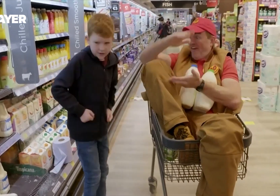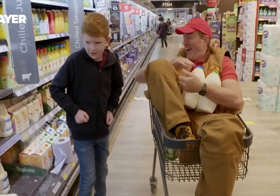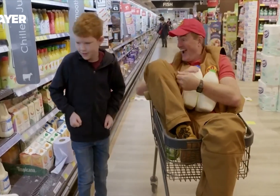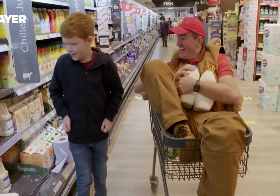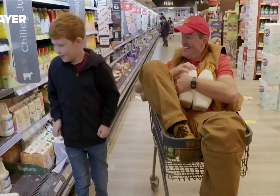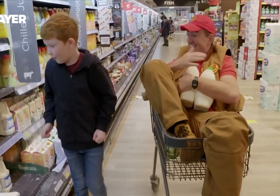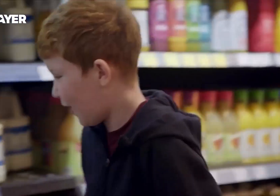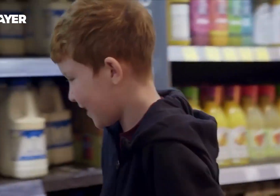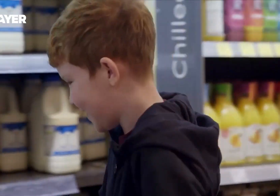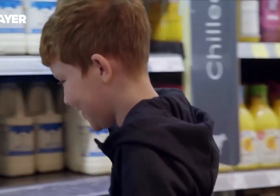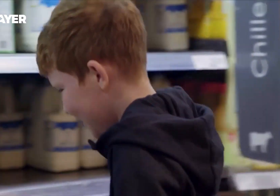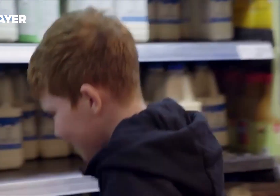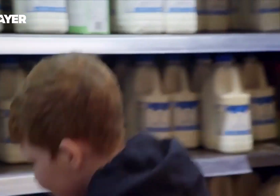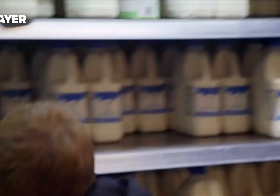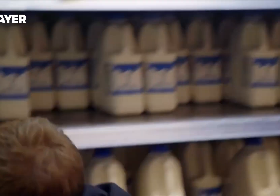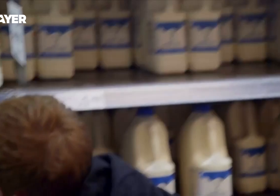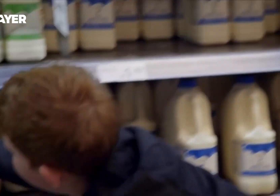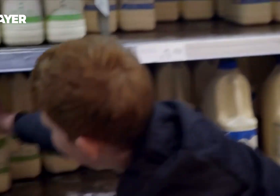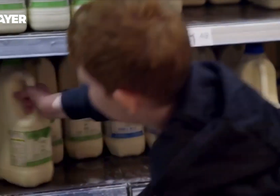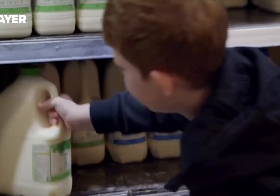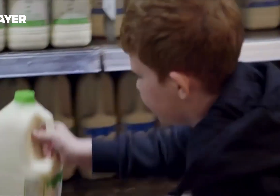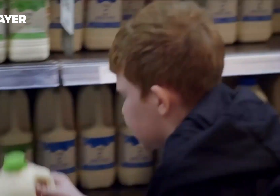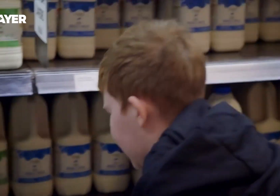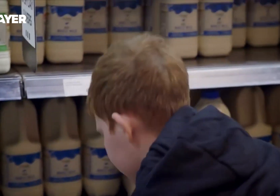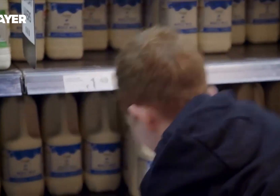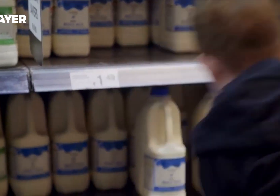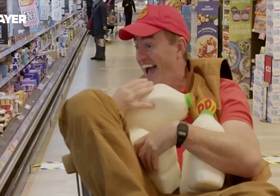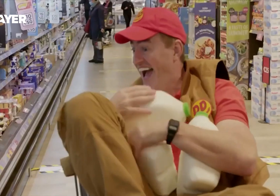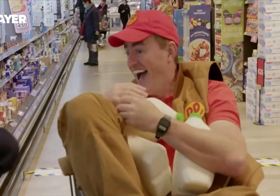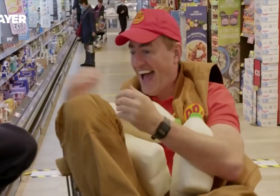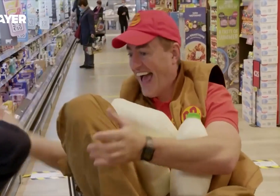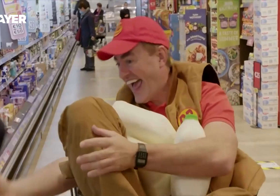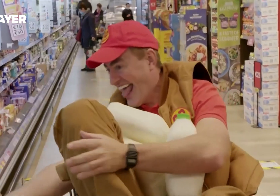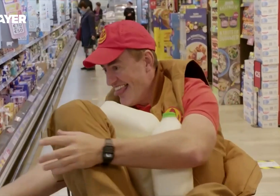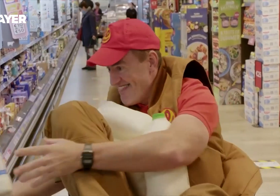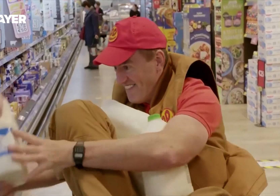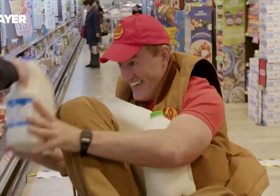More? What? I'll get a last one.